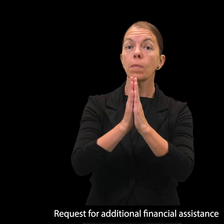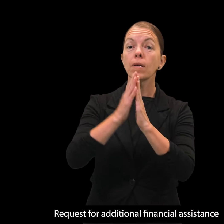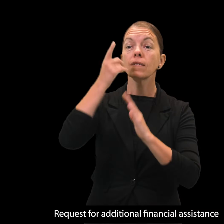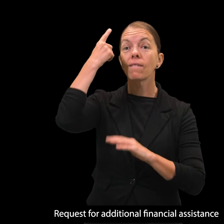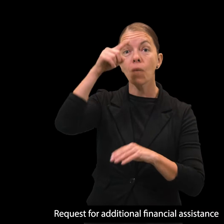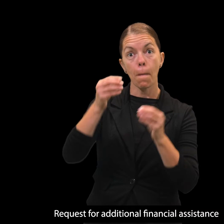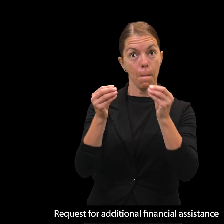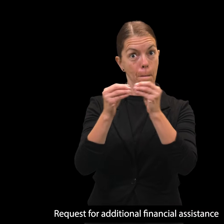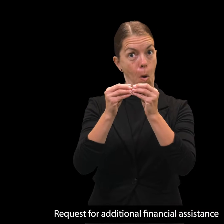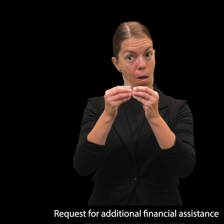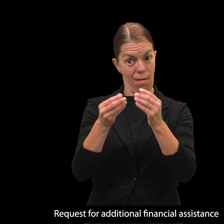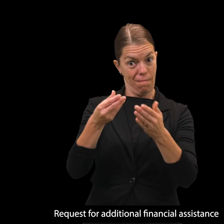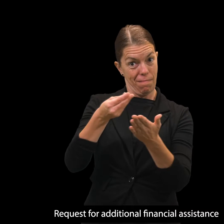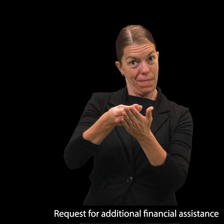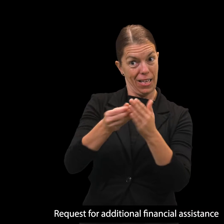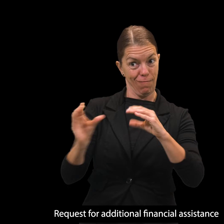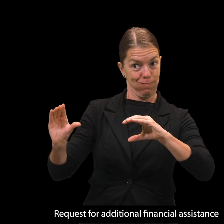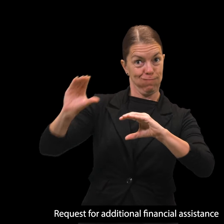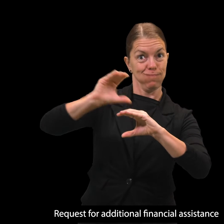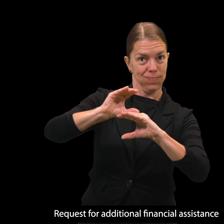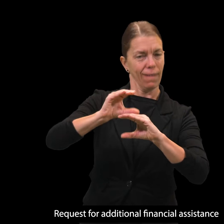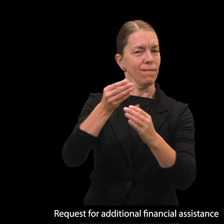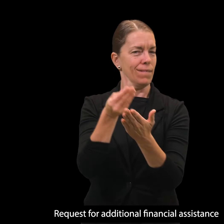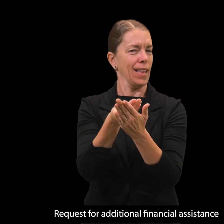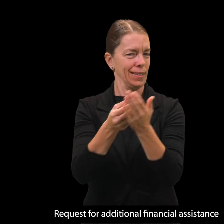Request for additional financial assistance